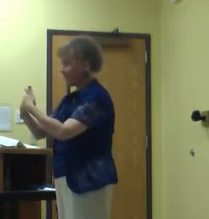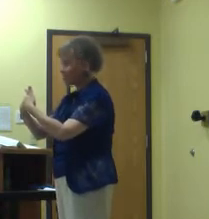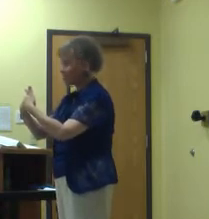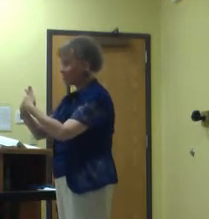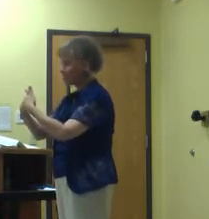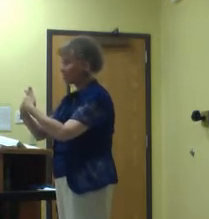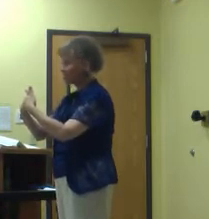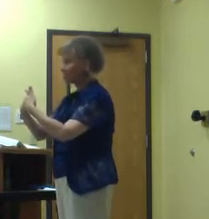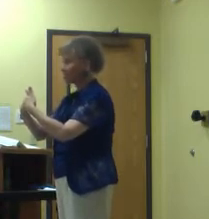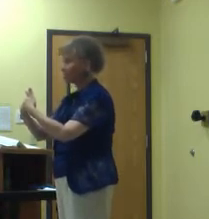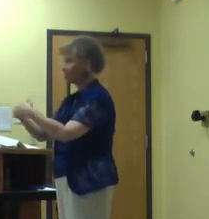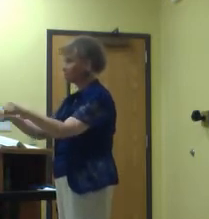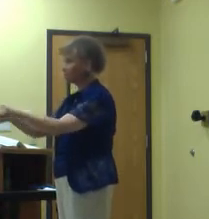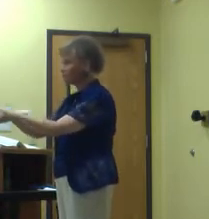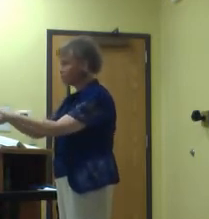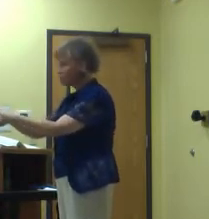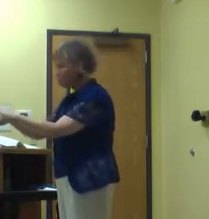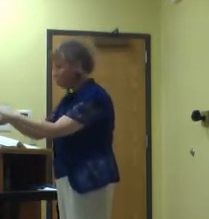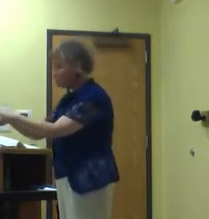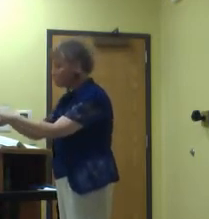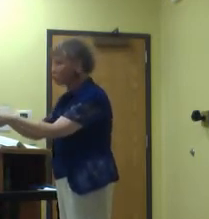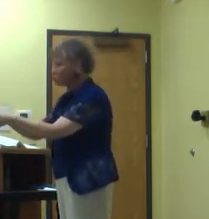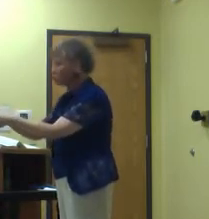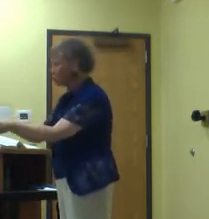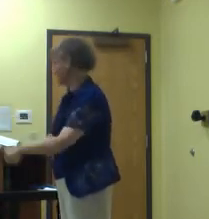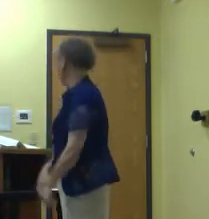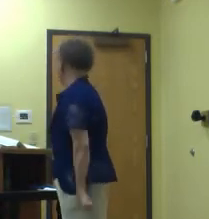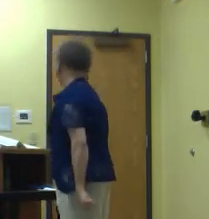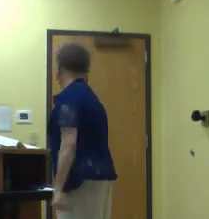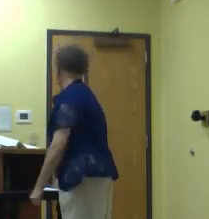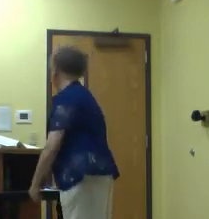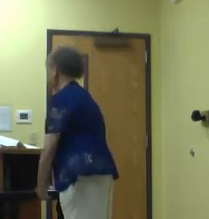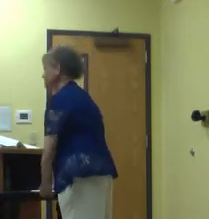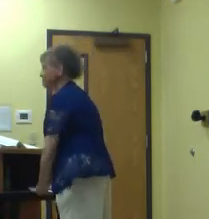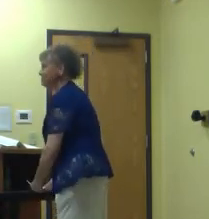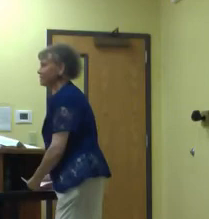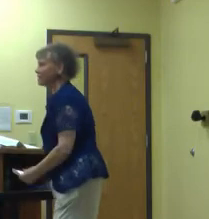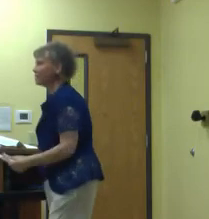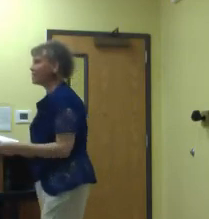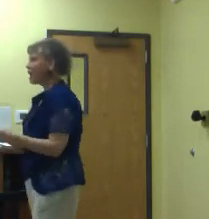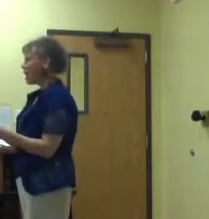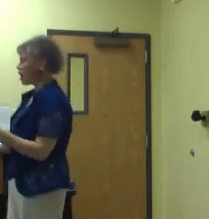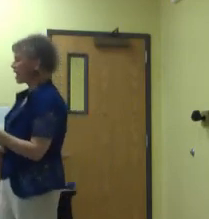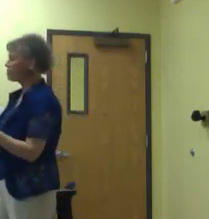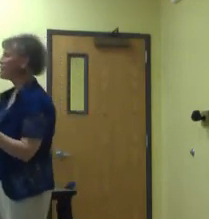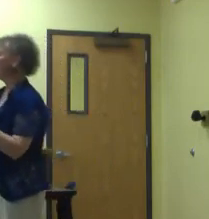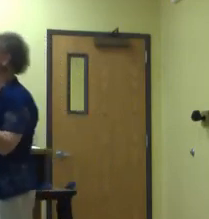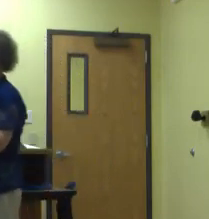Game. All right. Shoes. All right. Okay.